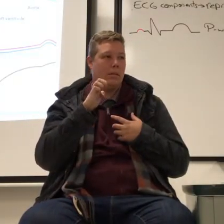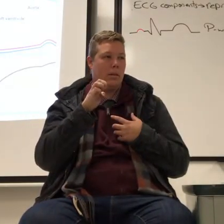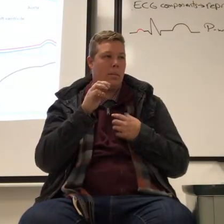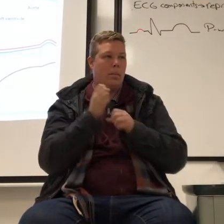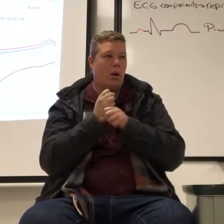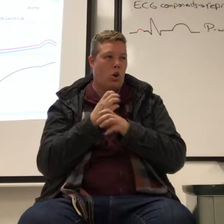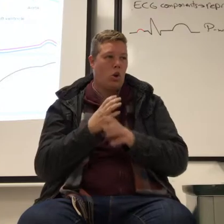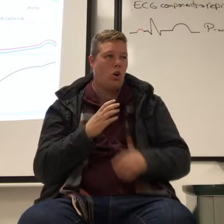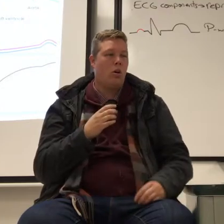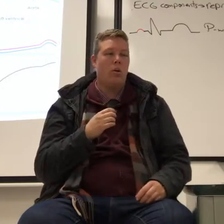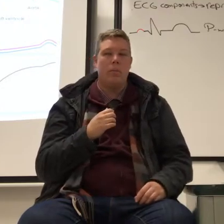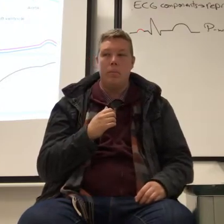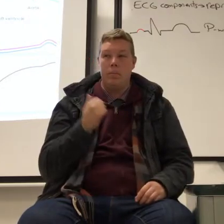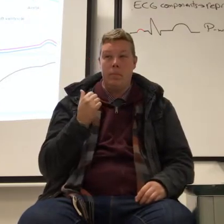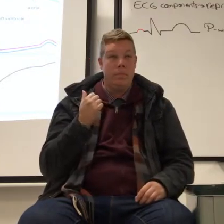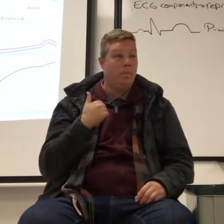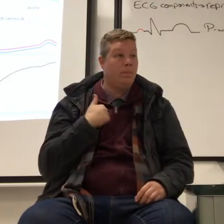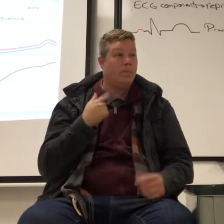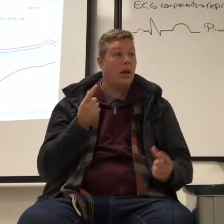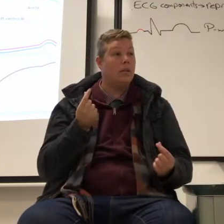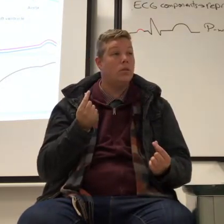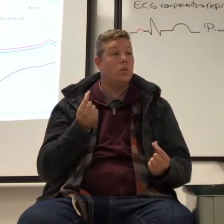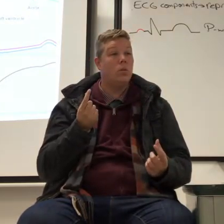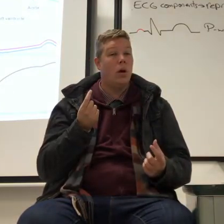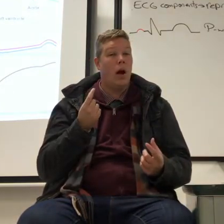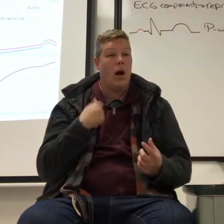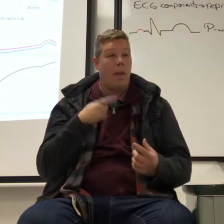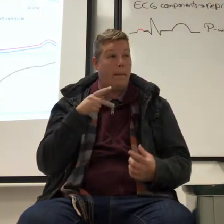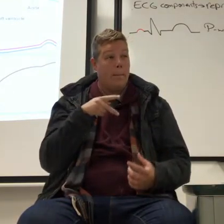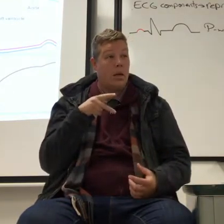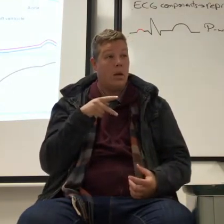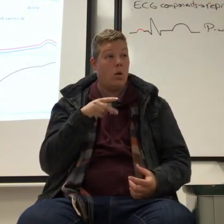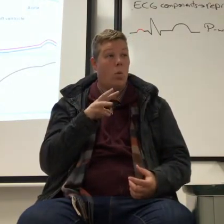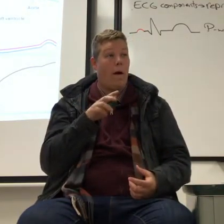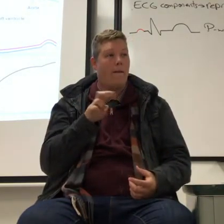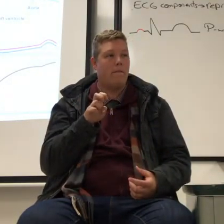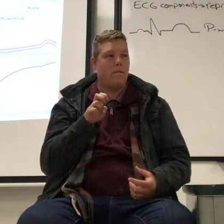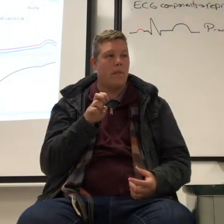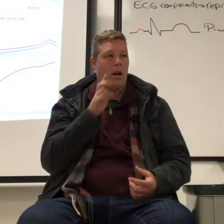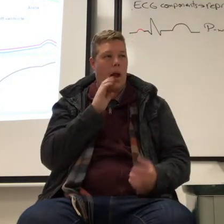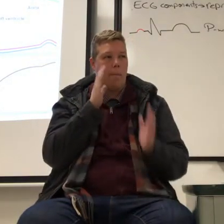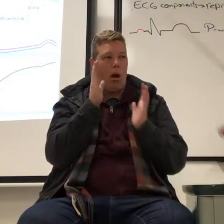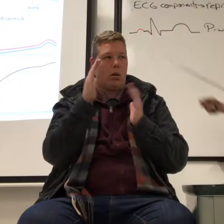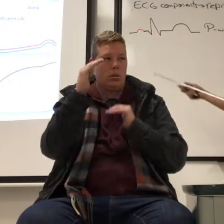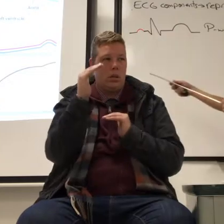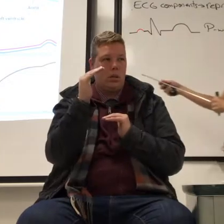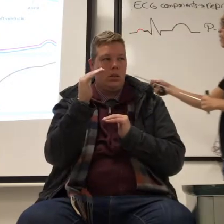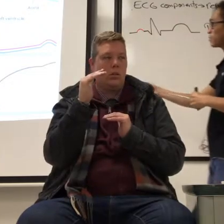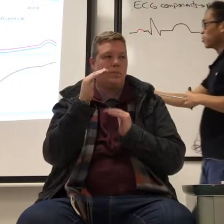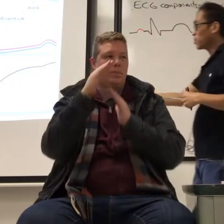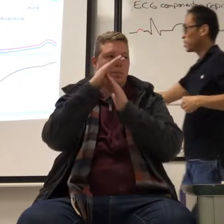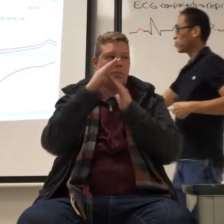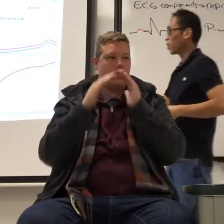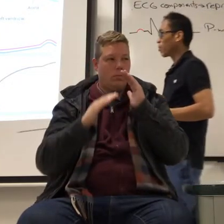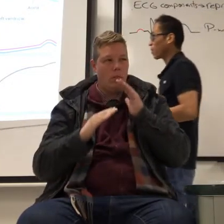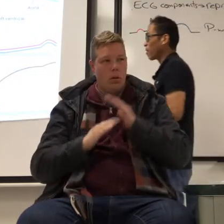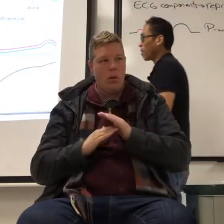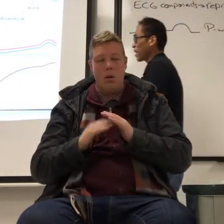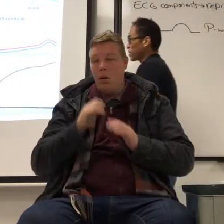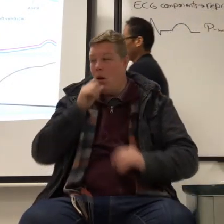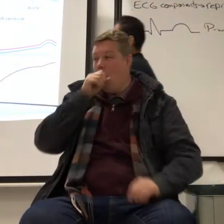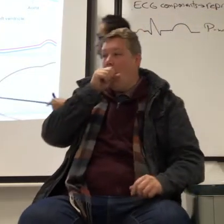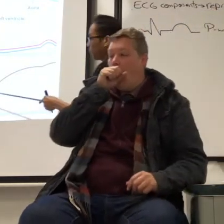was I put the P wave and I boxed it from top to bottom from the Wiggers diagram so you can see where you